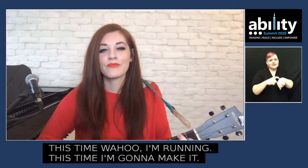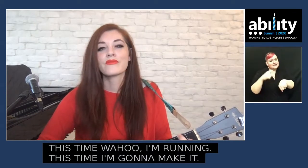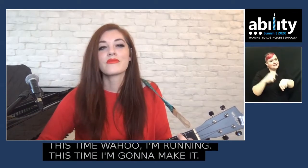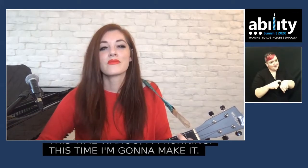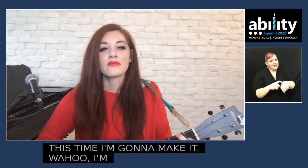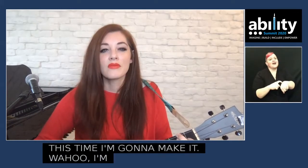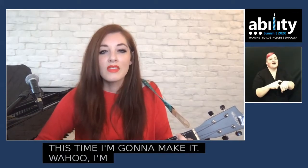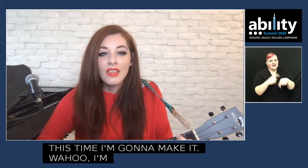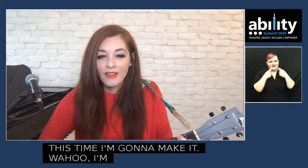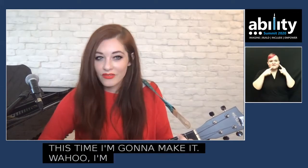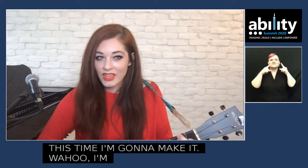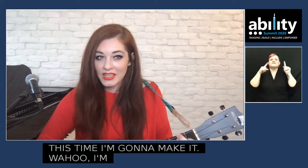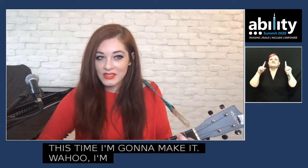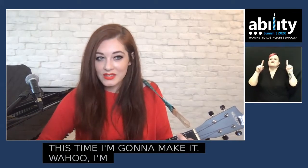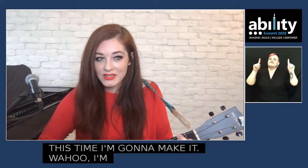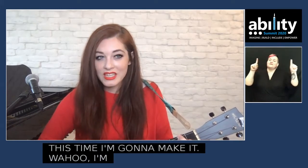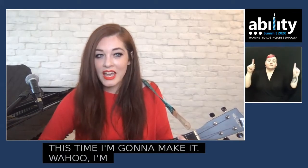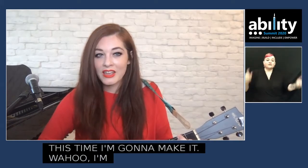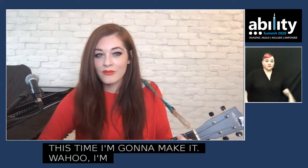time